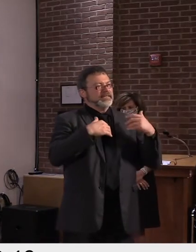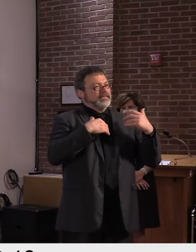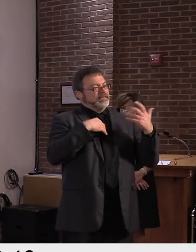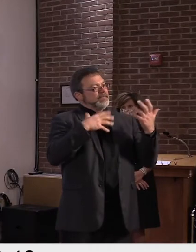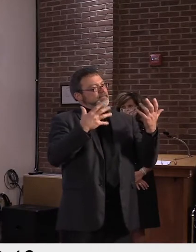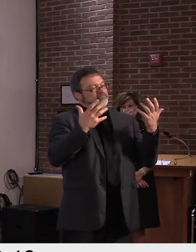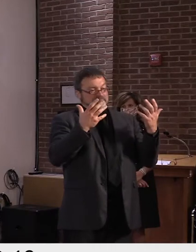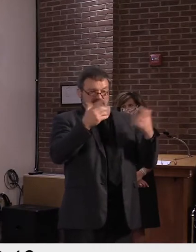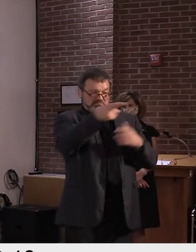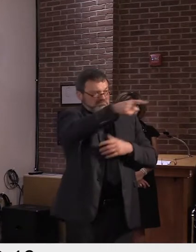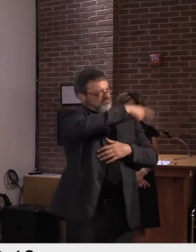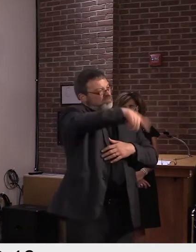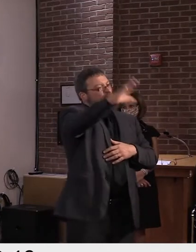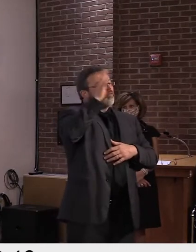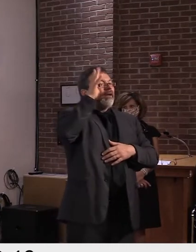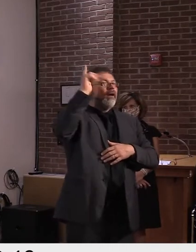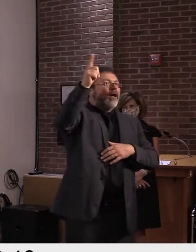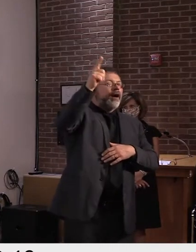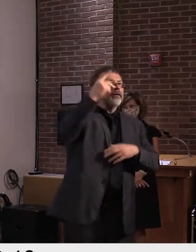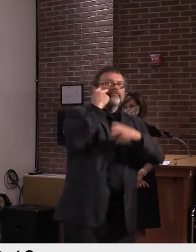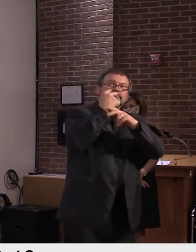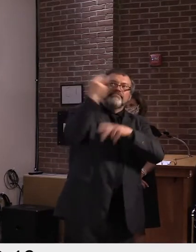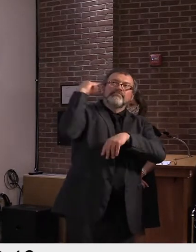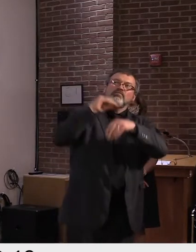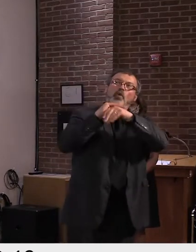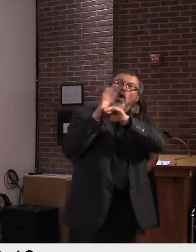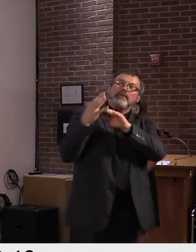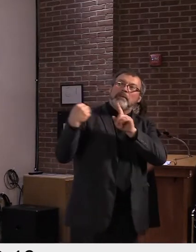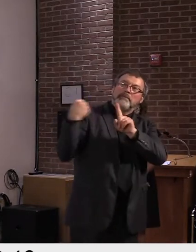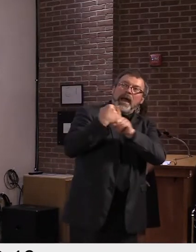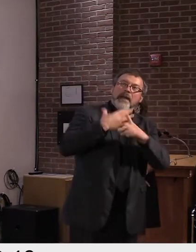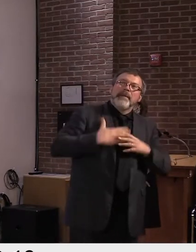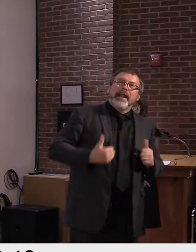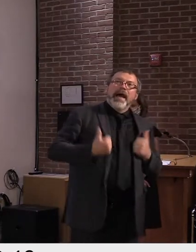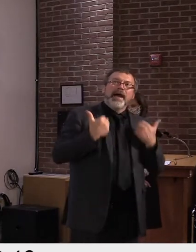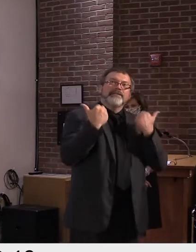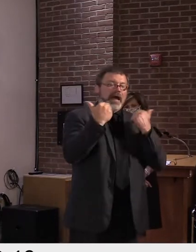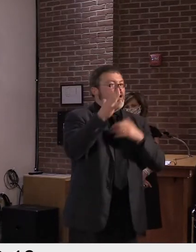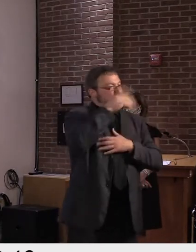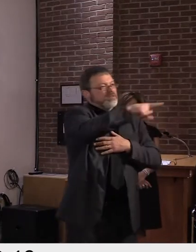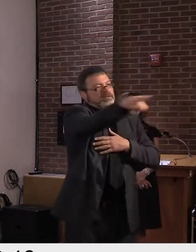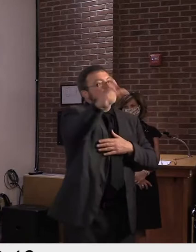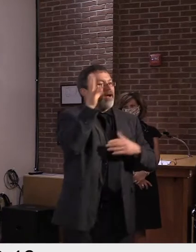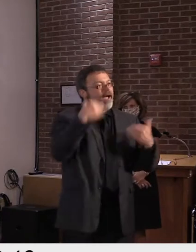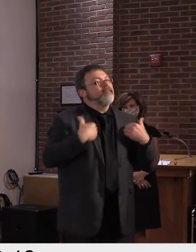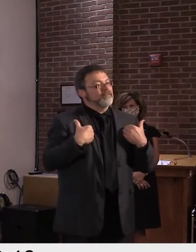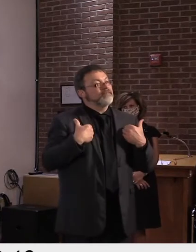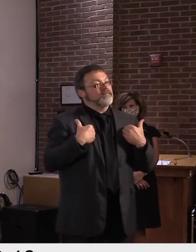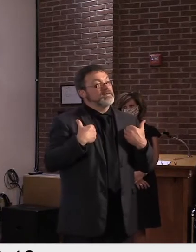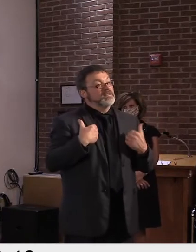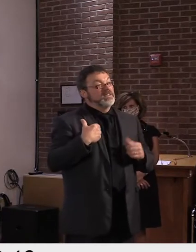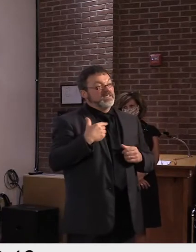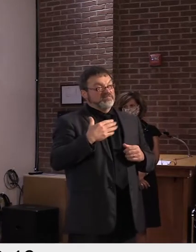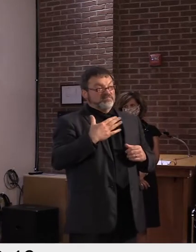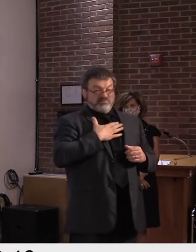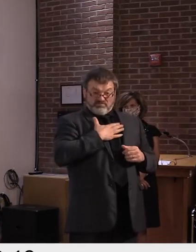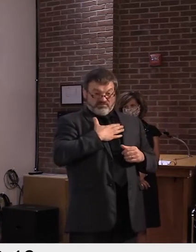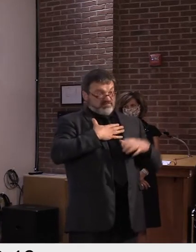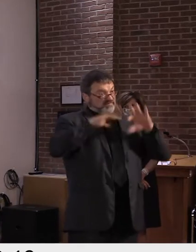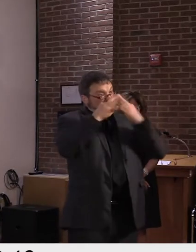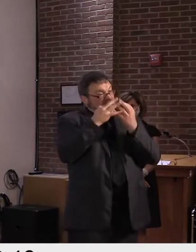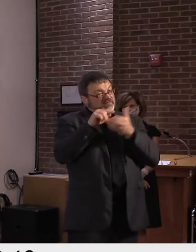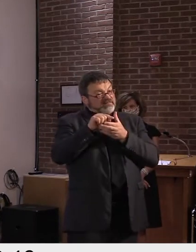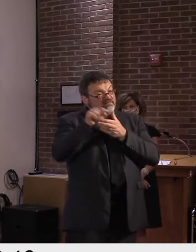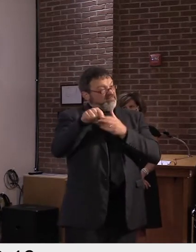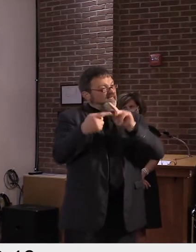at the outset, I emphasized repeatedly that 80% of those who get it will have mild illness. And that is still